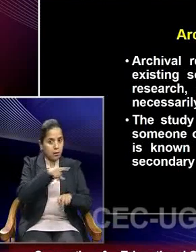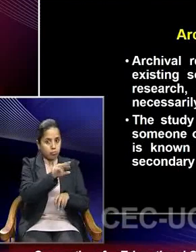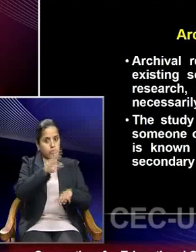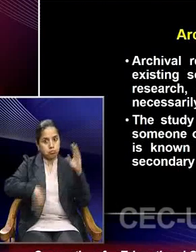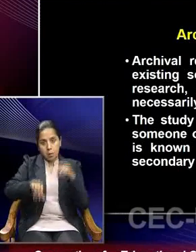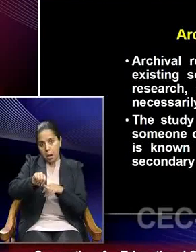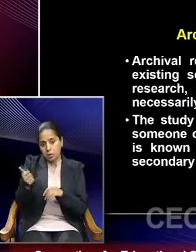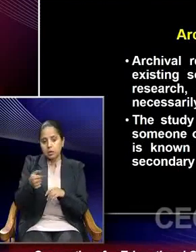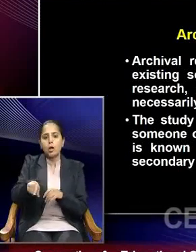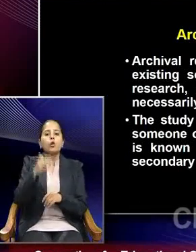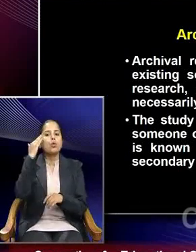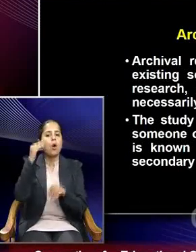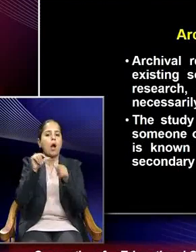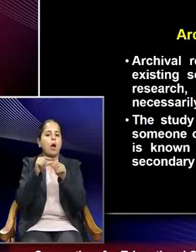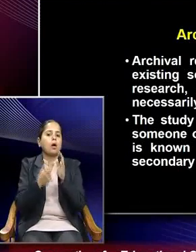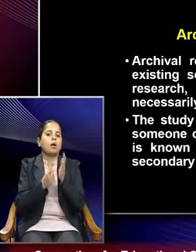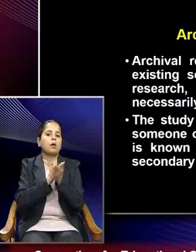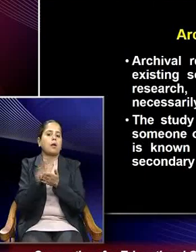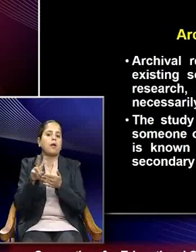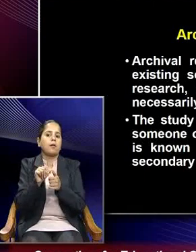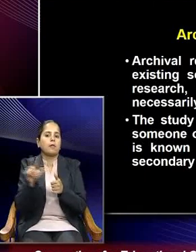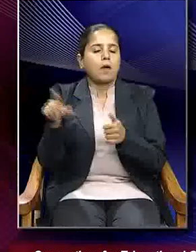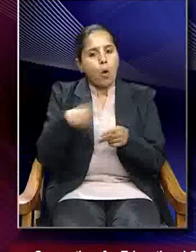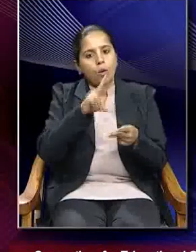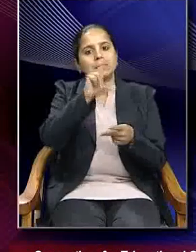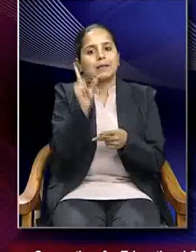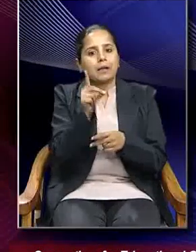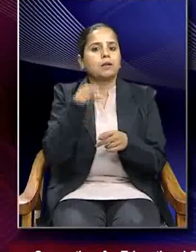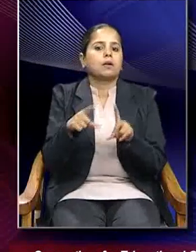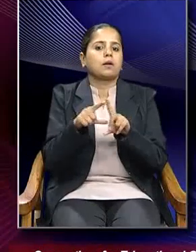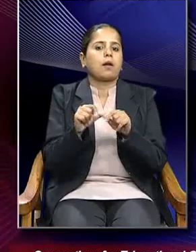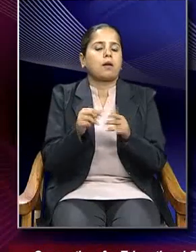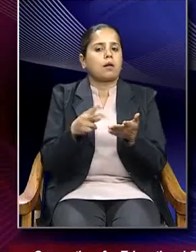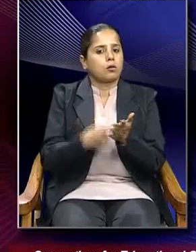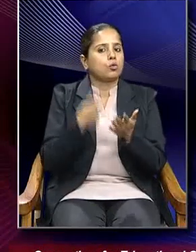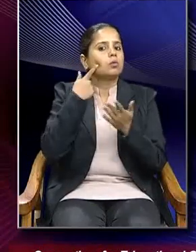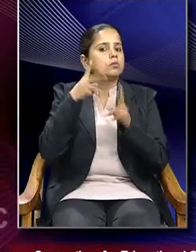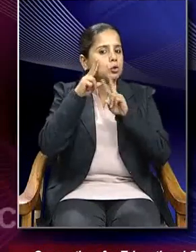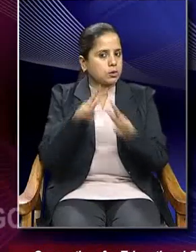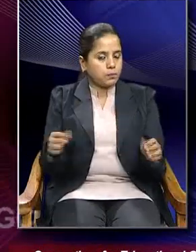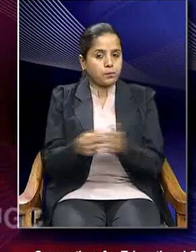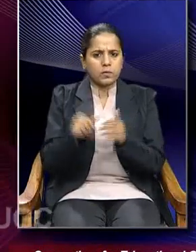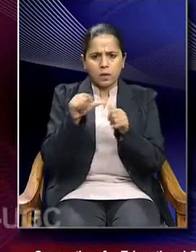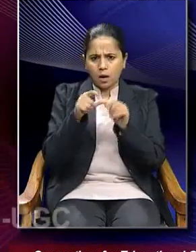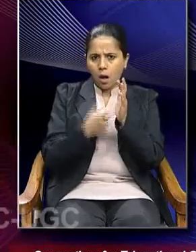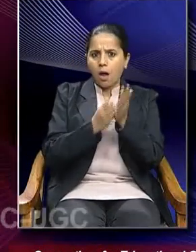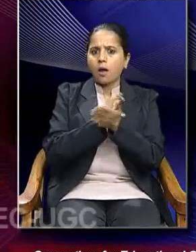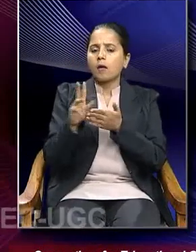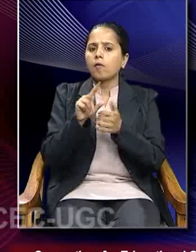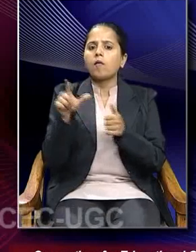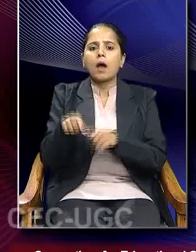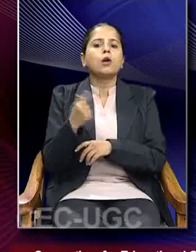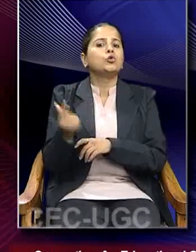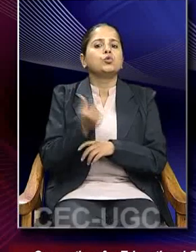known as archival research or secondary data research. Archival research are basically